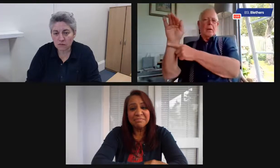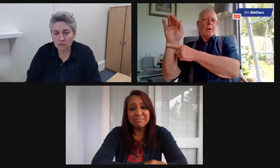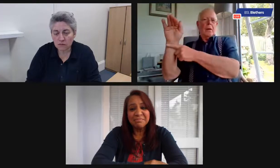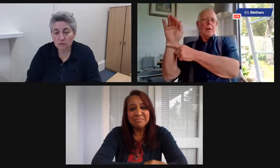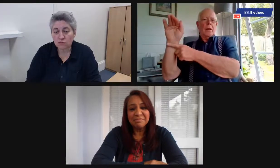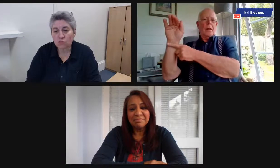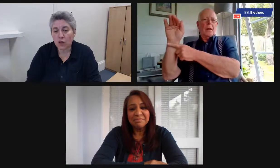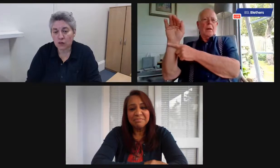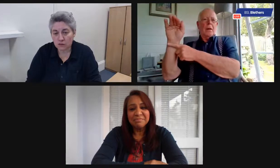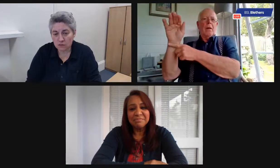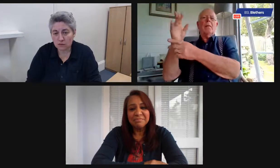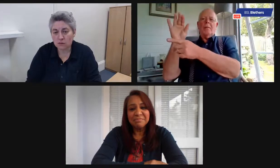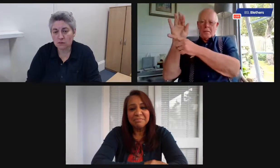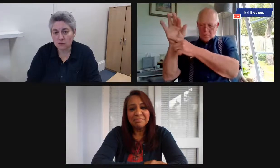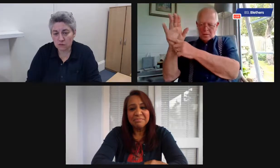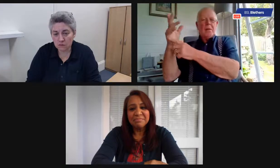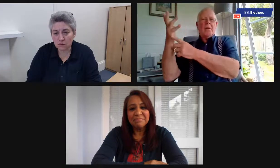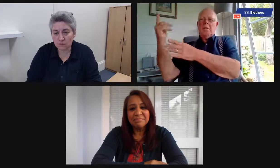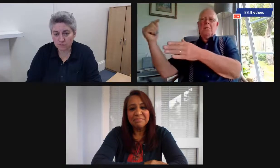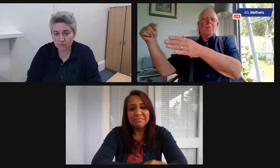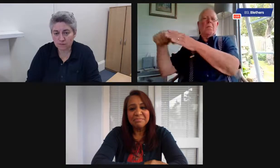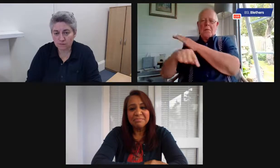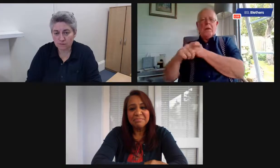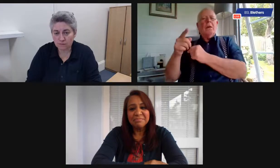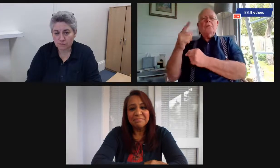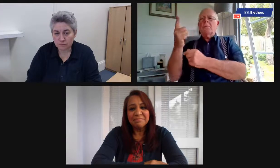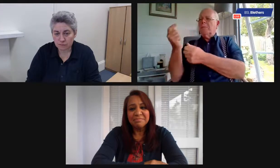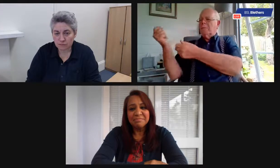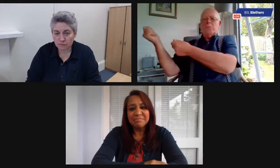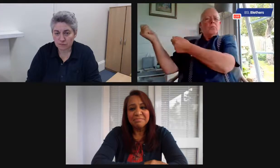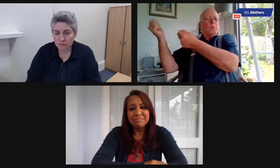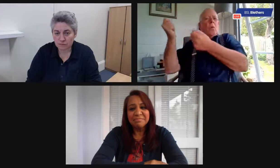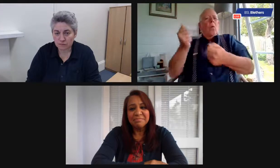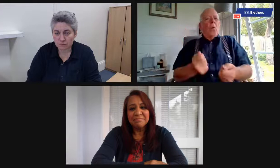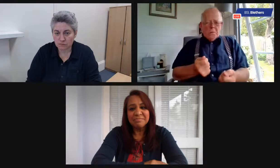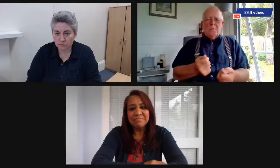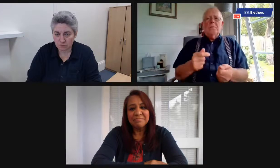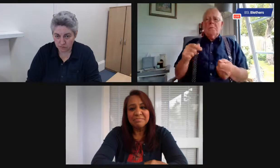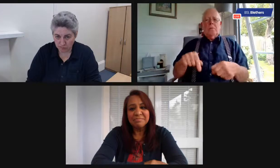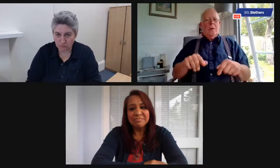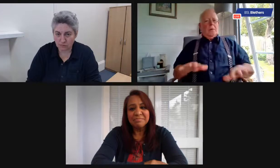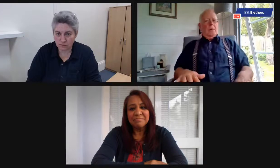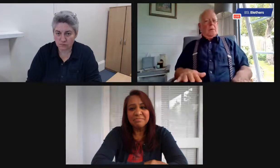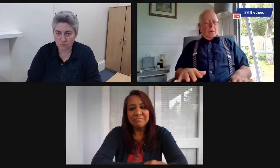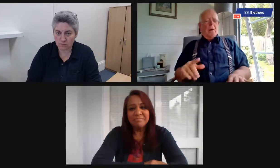UK species. It comes from Really? abroad. Yeah, it was imported